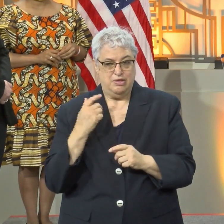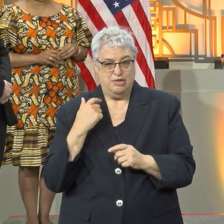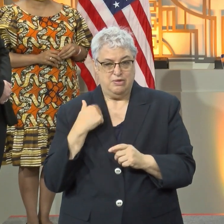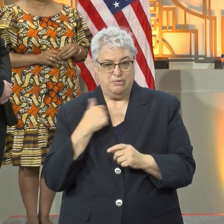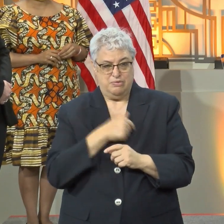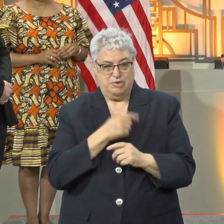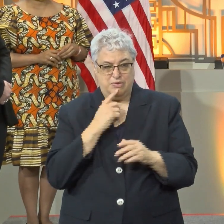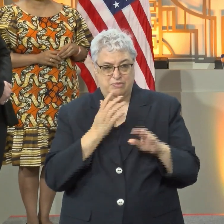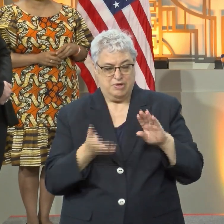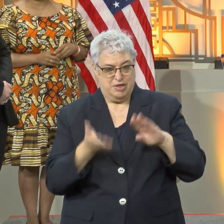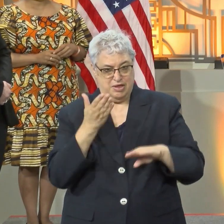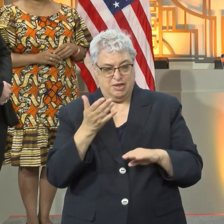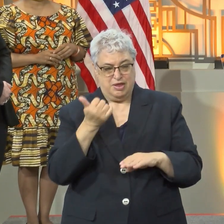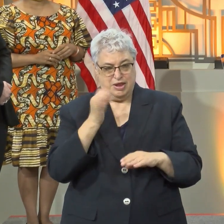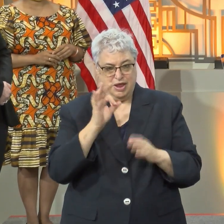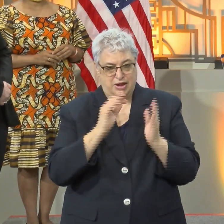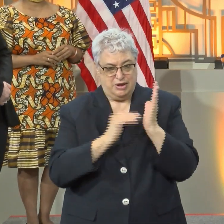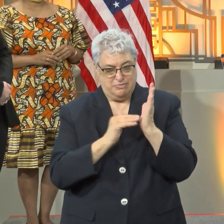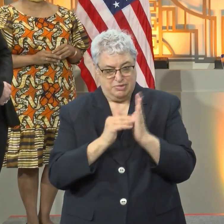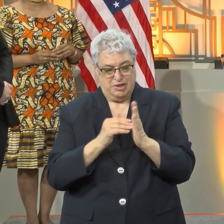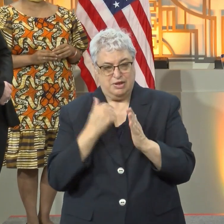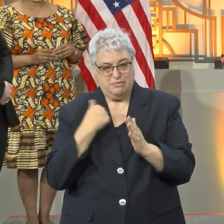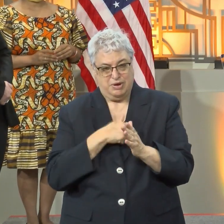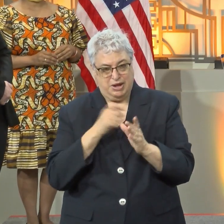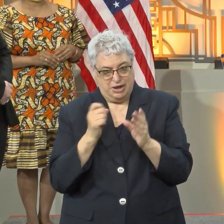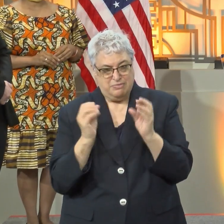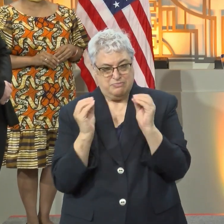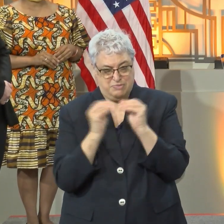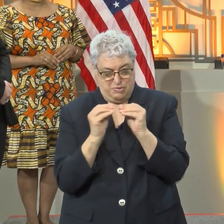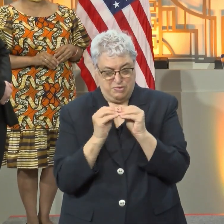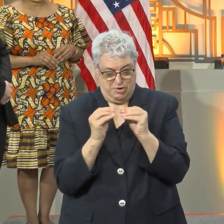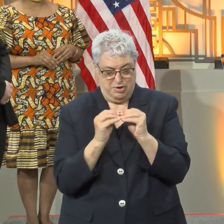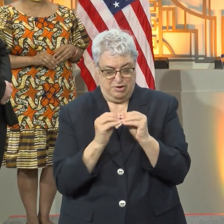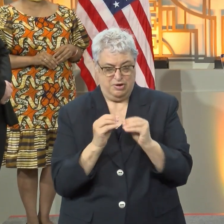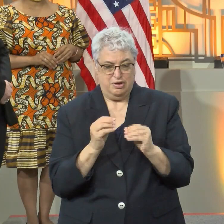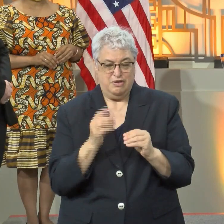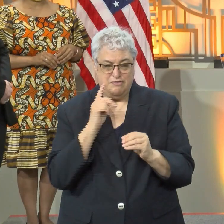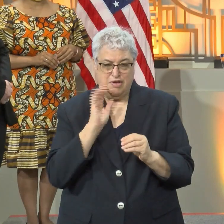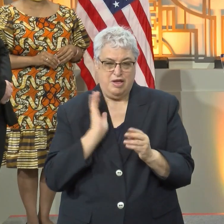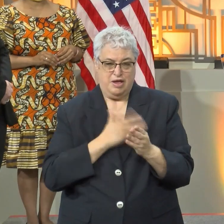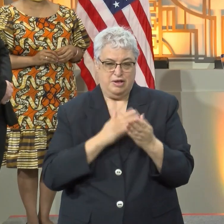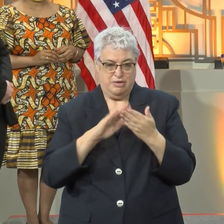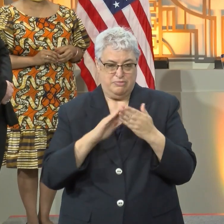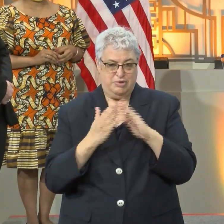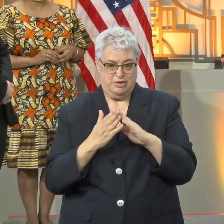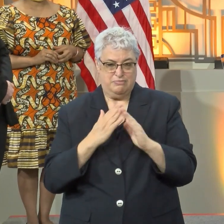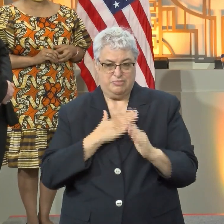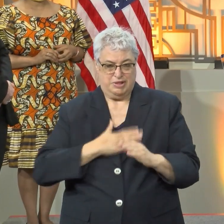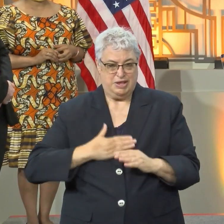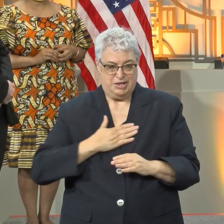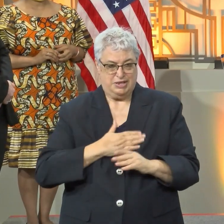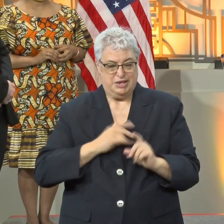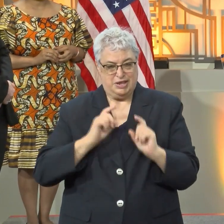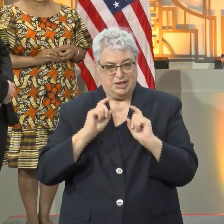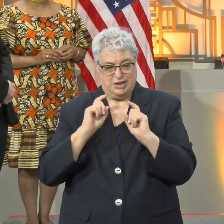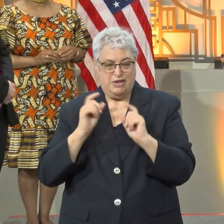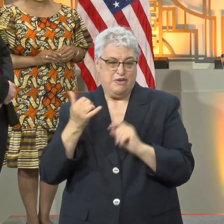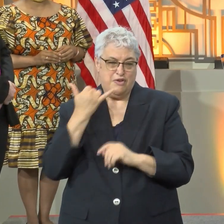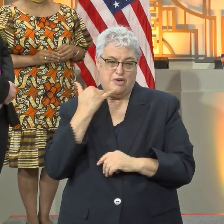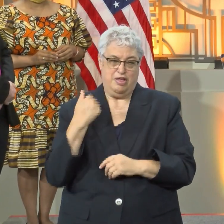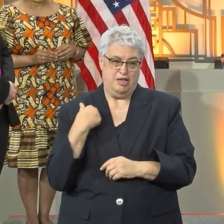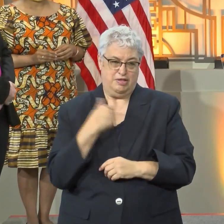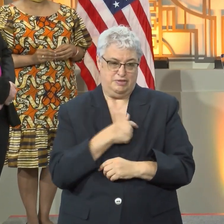fund up beyond $19 million to meet the critical need that exists within our community, let me ask that you give us a